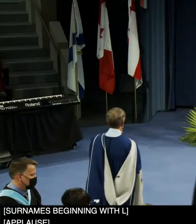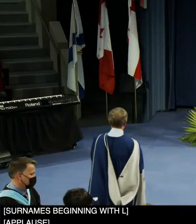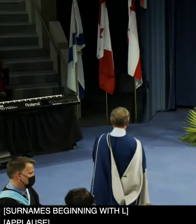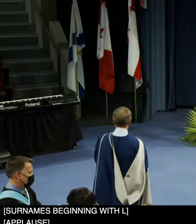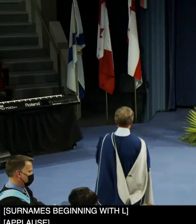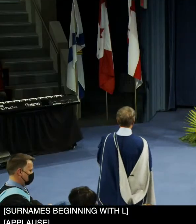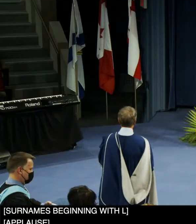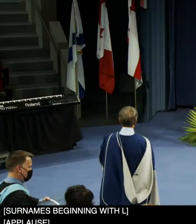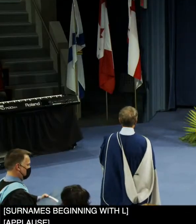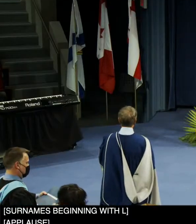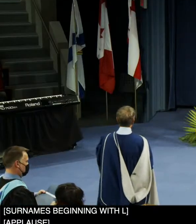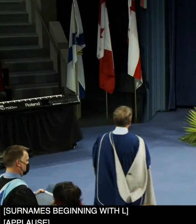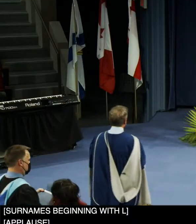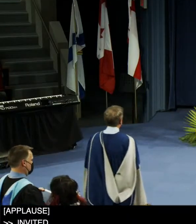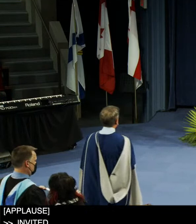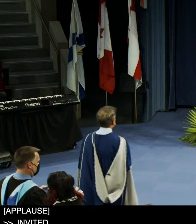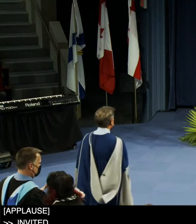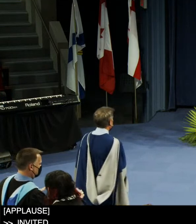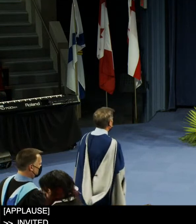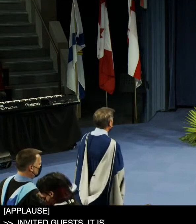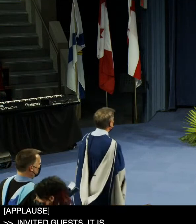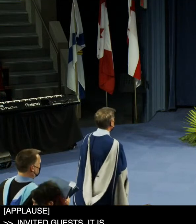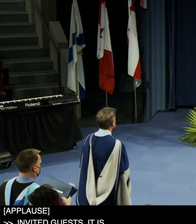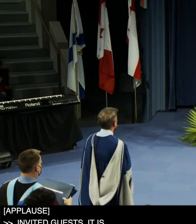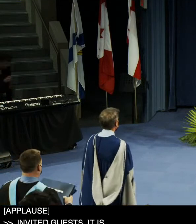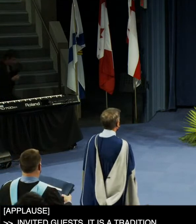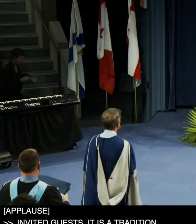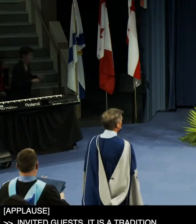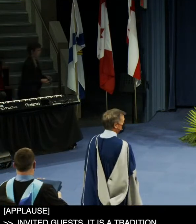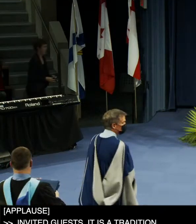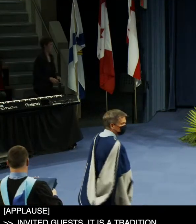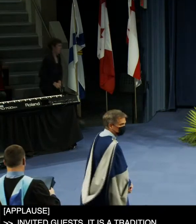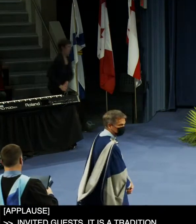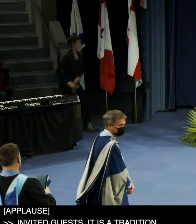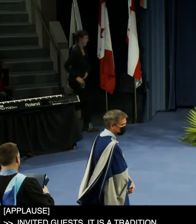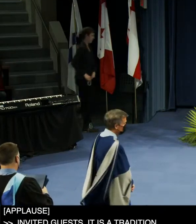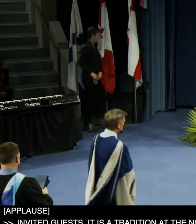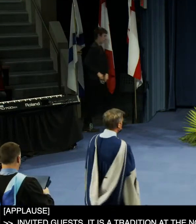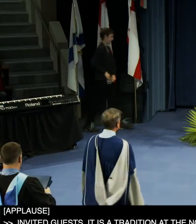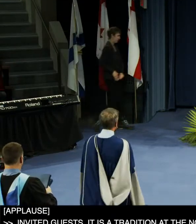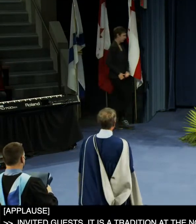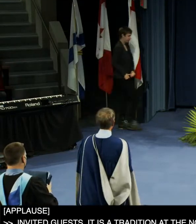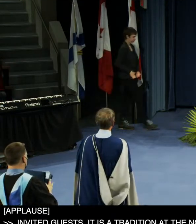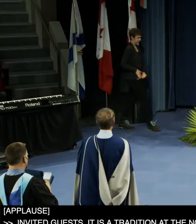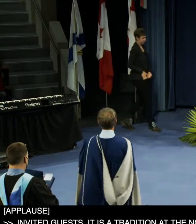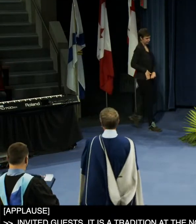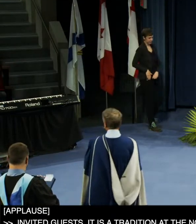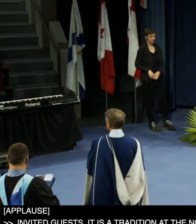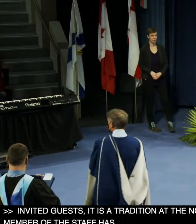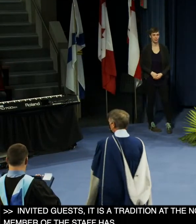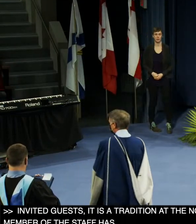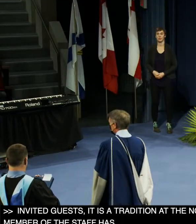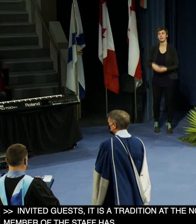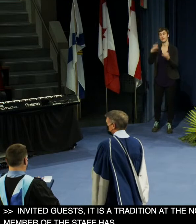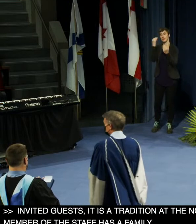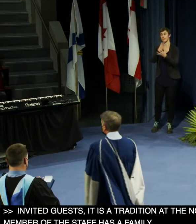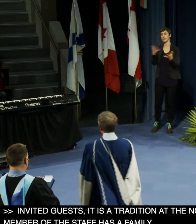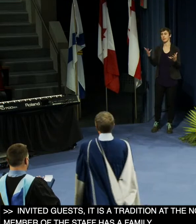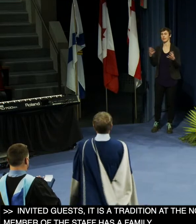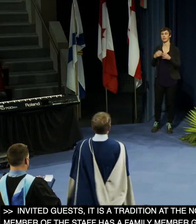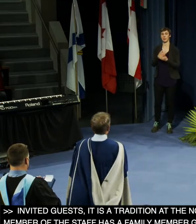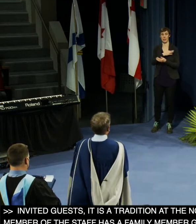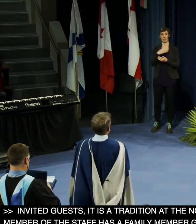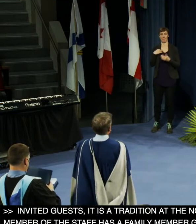Invited guests, it is a tradition at the Nova Scotia Community College that when a member of the staff has a family member graduating, we offer them